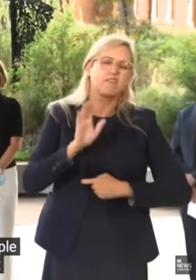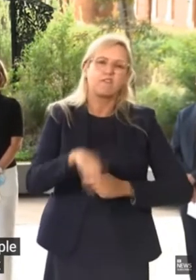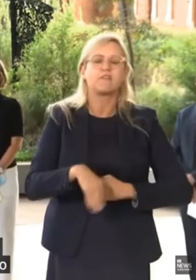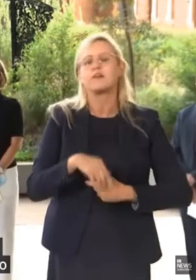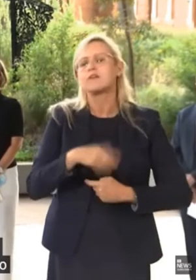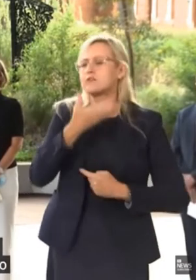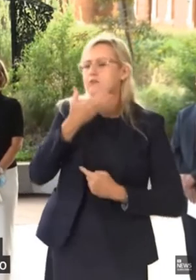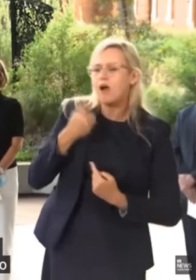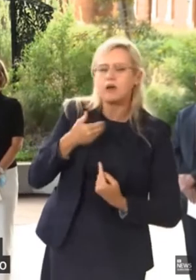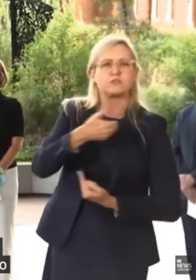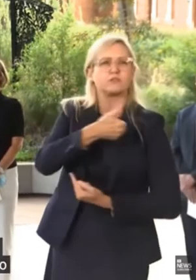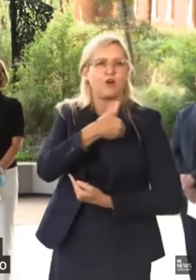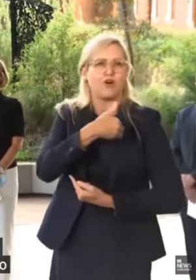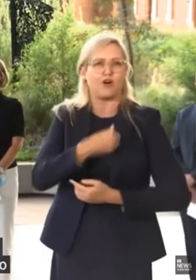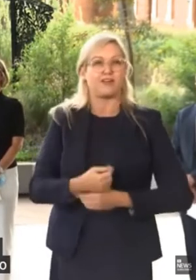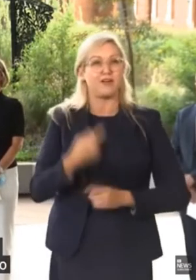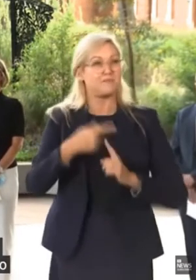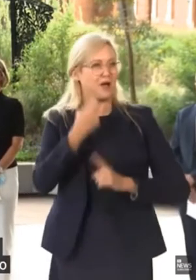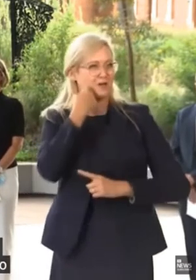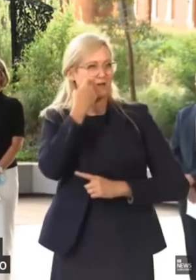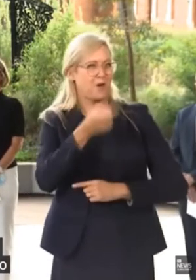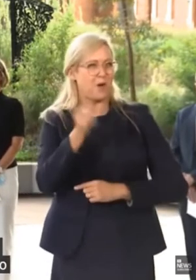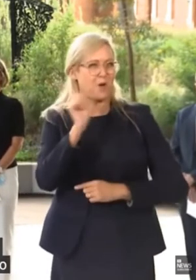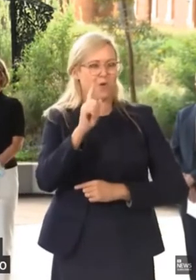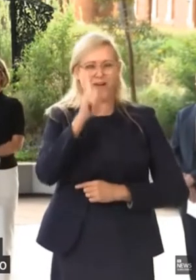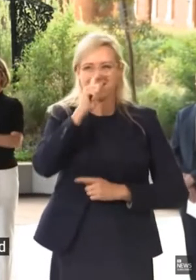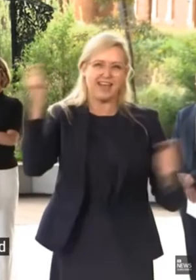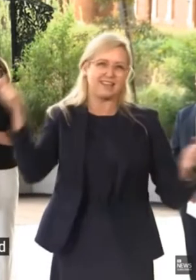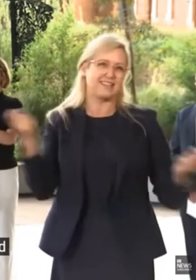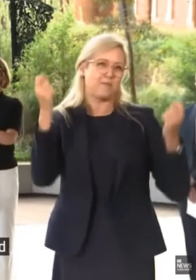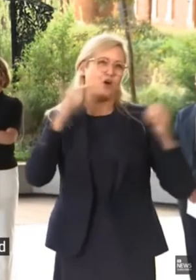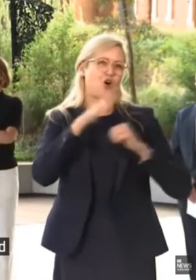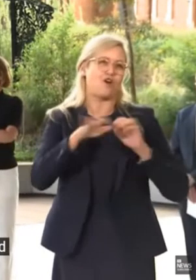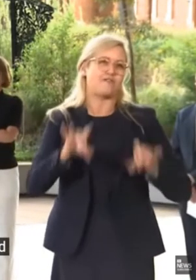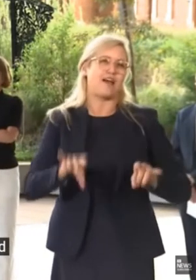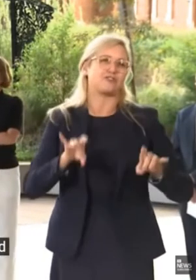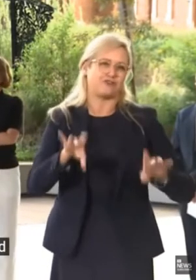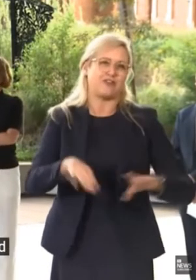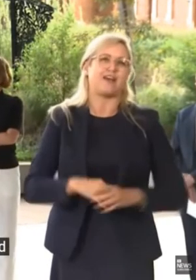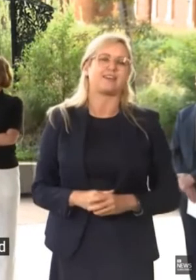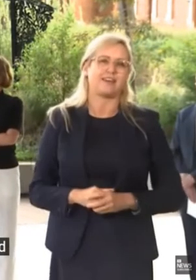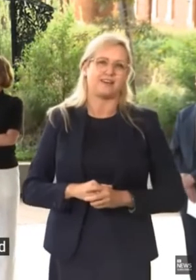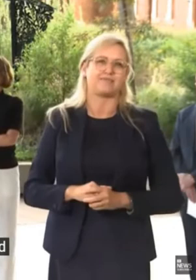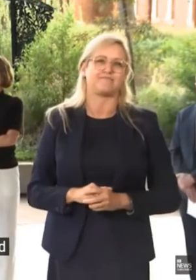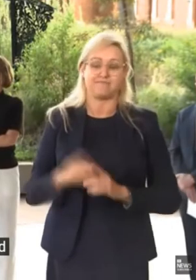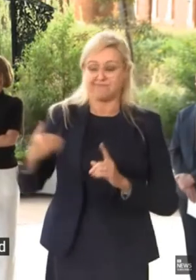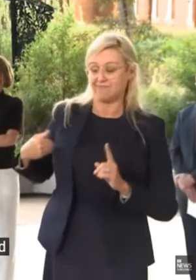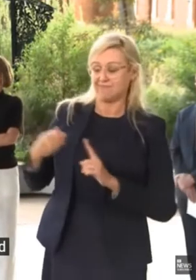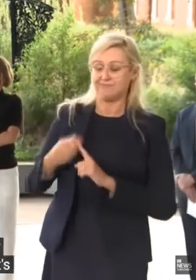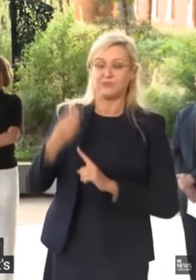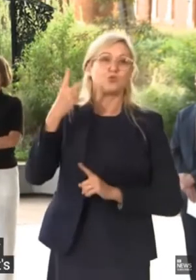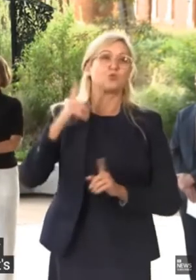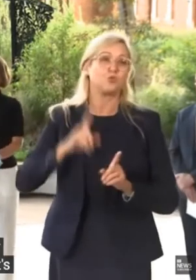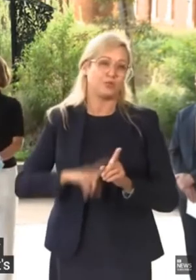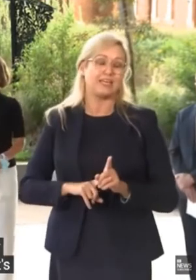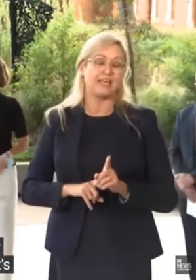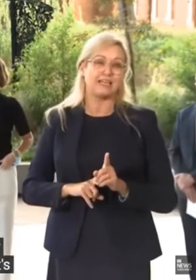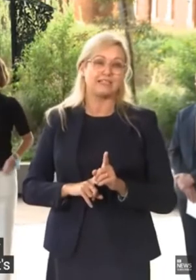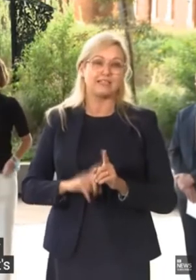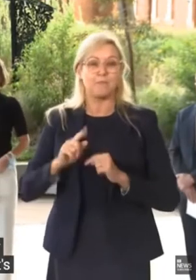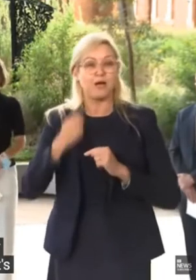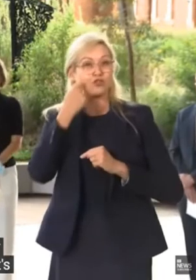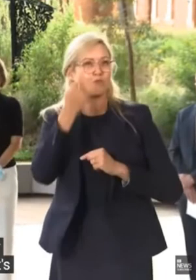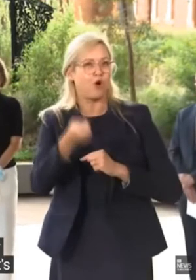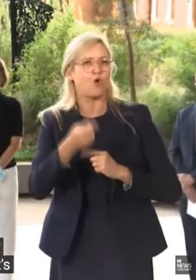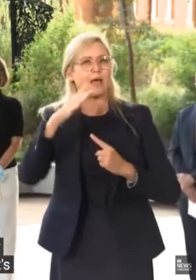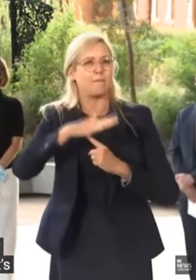Day tomorrow and celebrate everything that makes our country great. I think in what's been a very challenging 2 years, tomorrow is an important